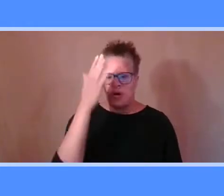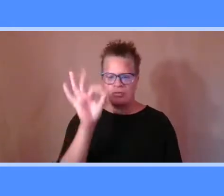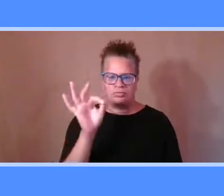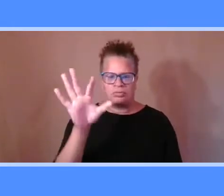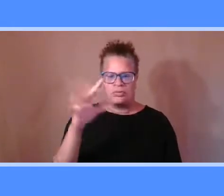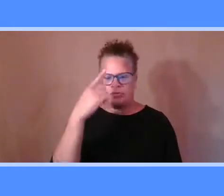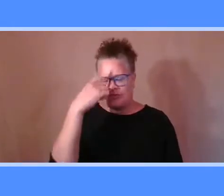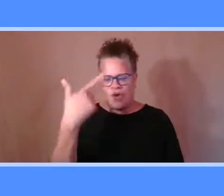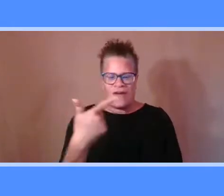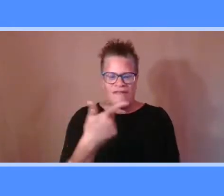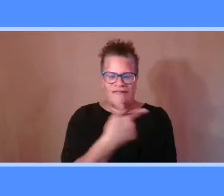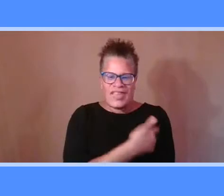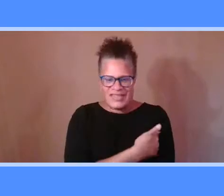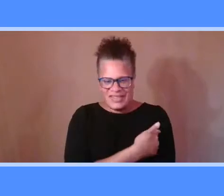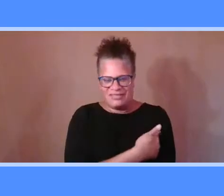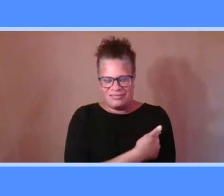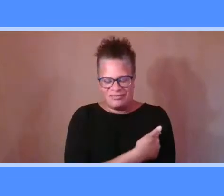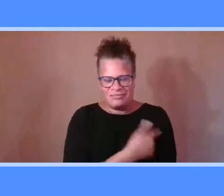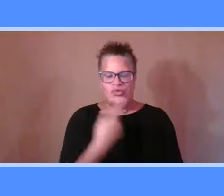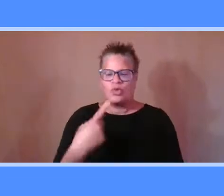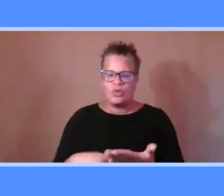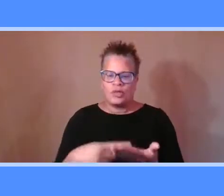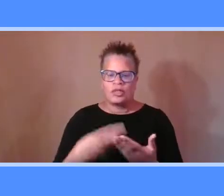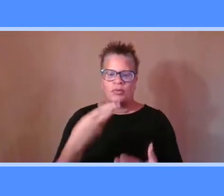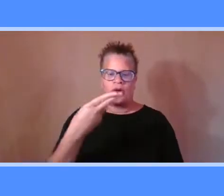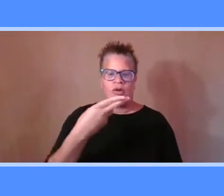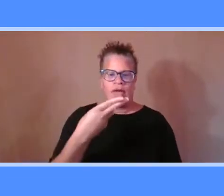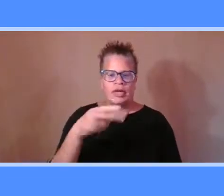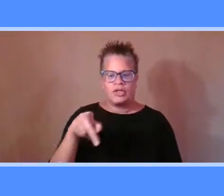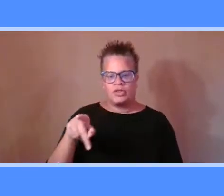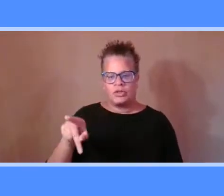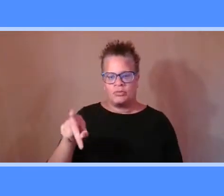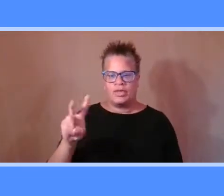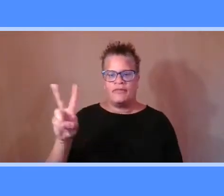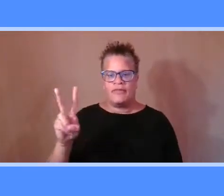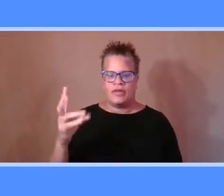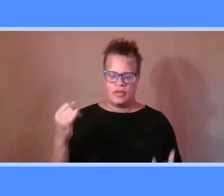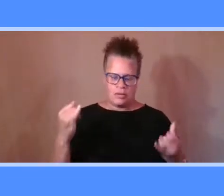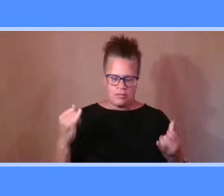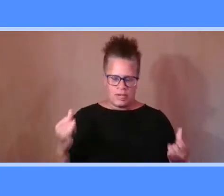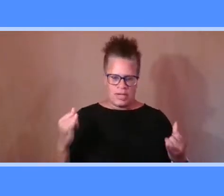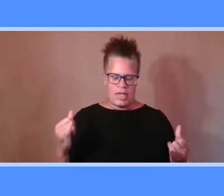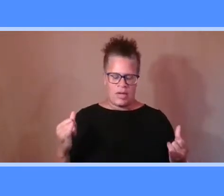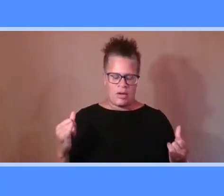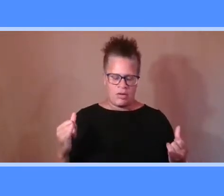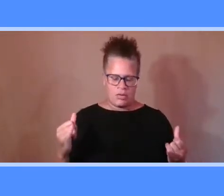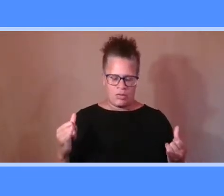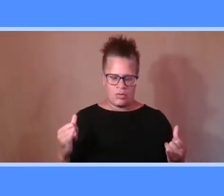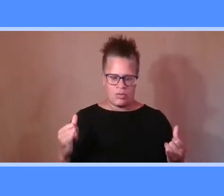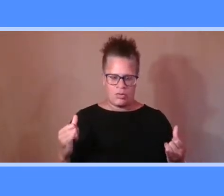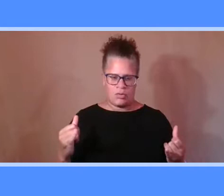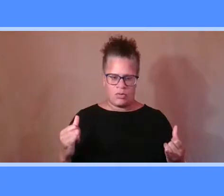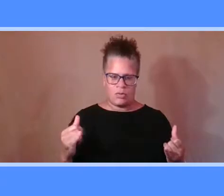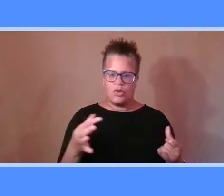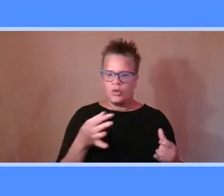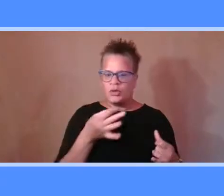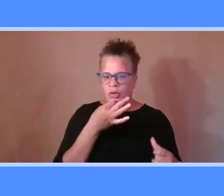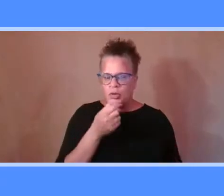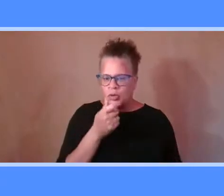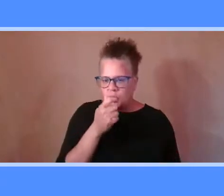for vaccinations. We talked about the HPV vaccine, but we're coming up on cold and flu